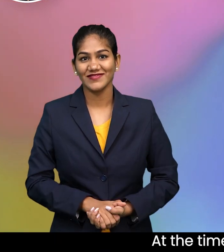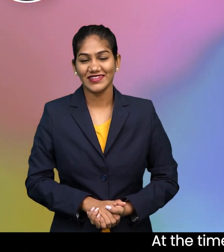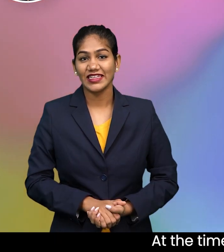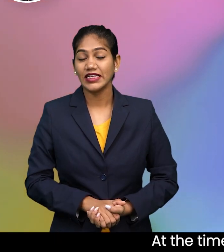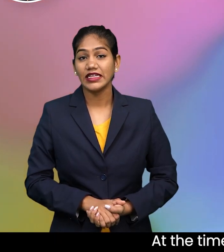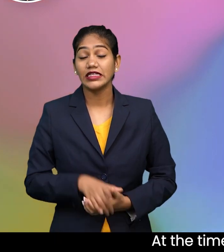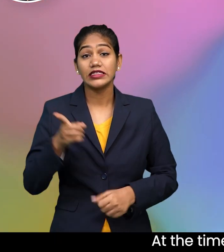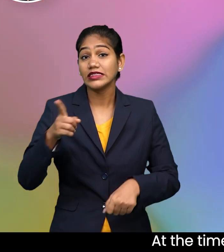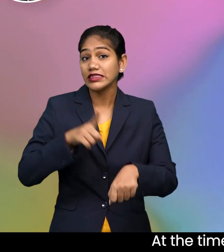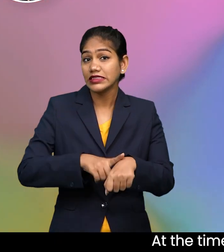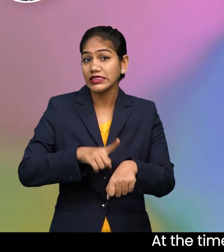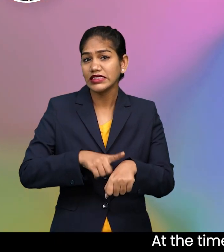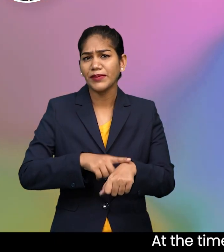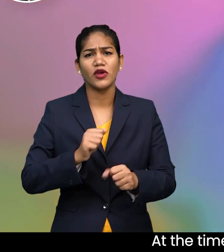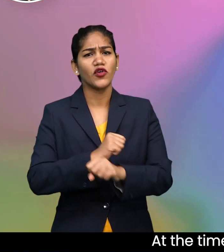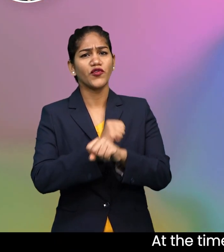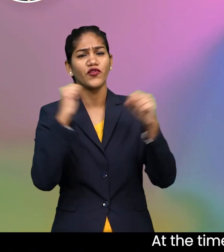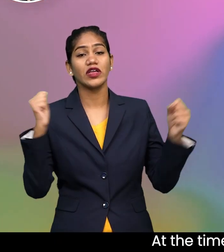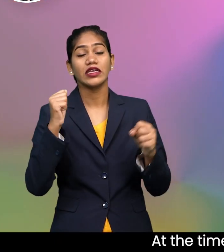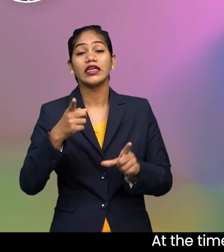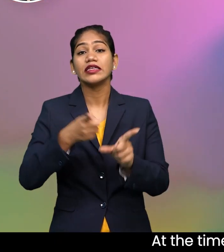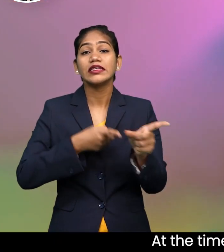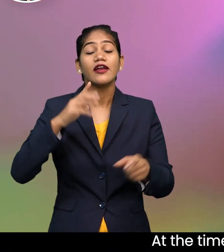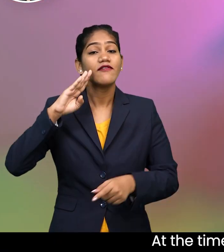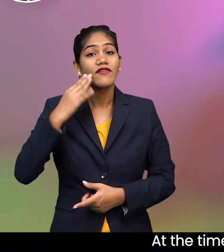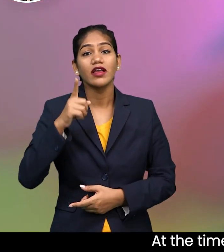At the time of independence in 1947,